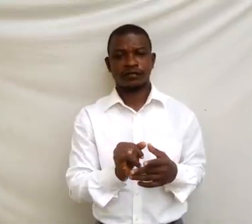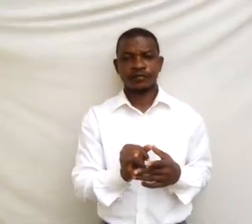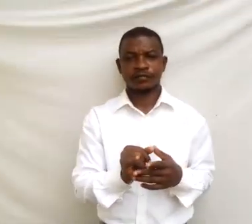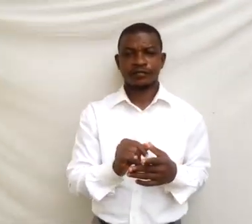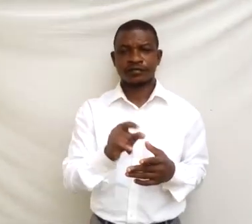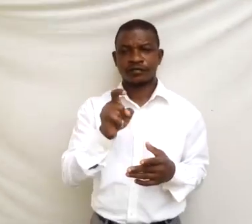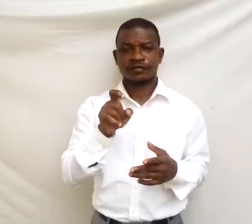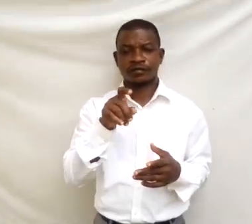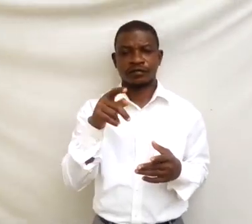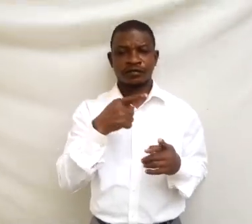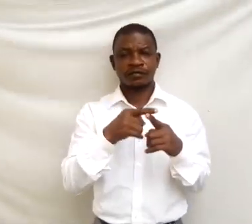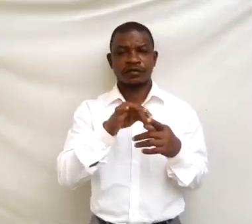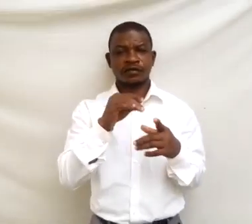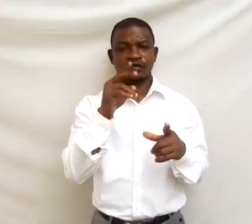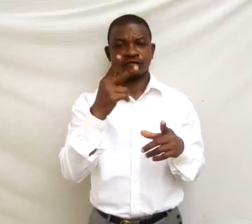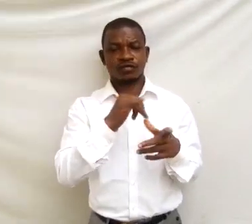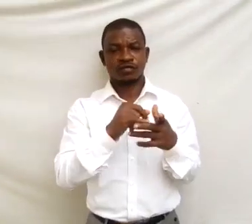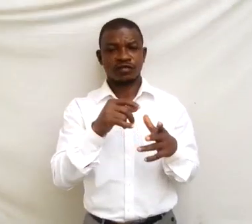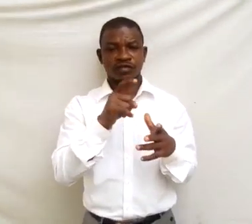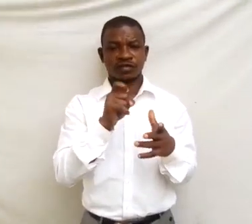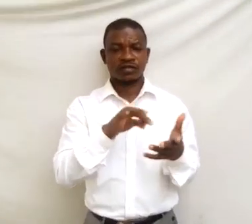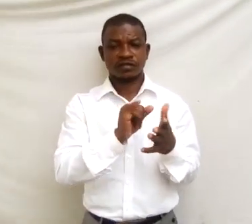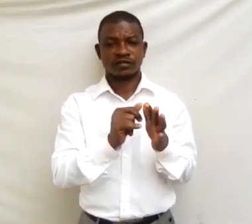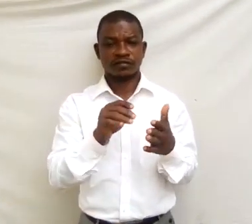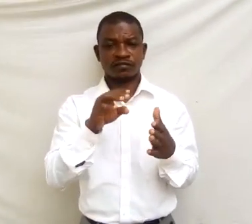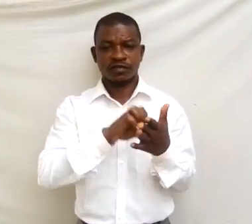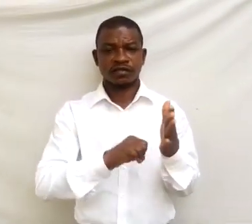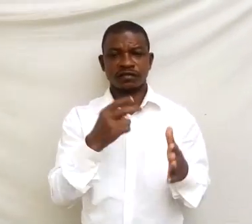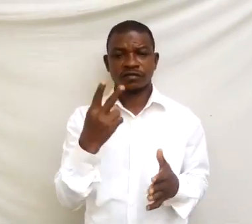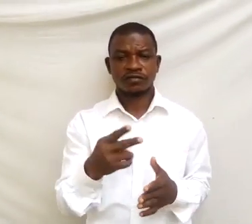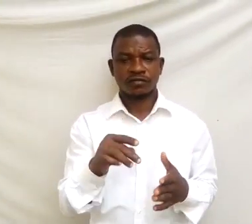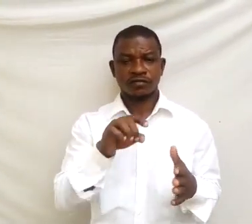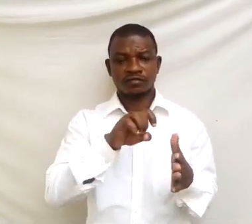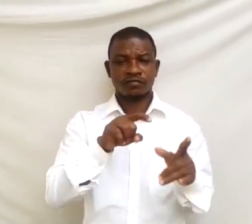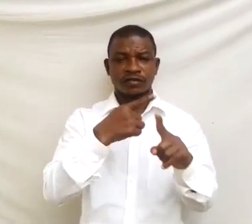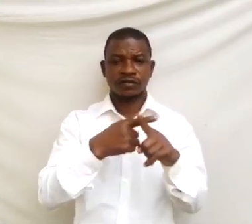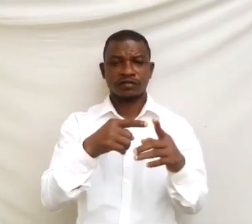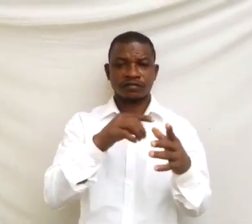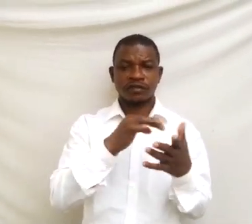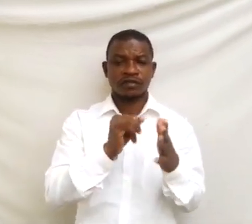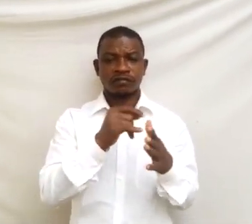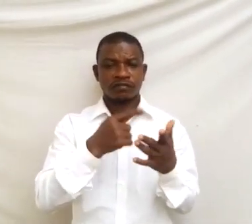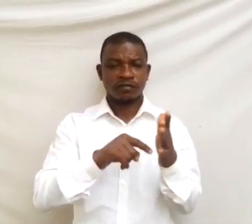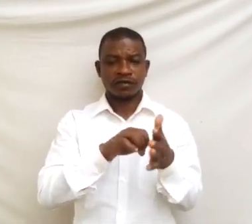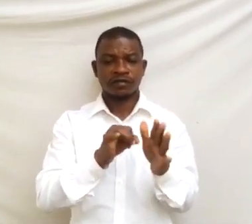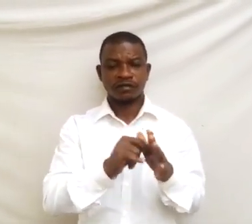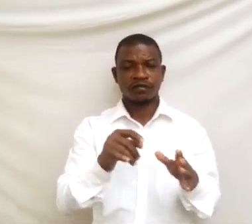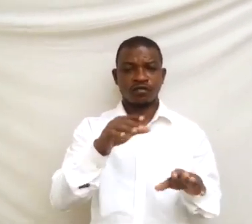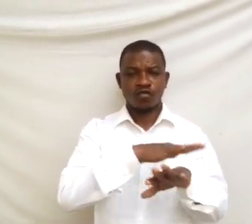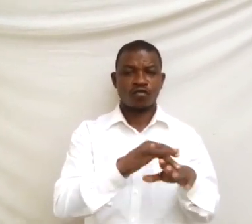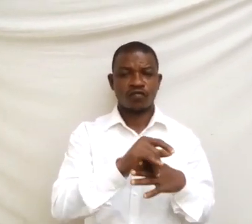x plus 2 all over x minus 2 minus x plus 3 all over x minus